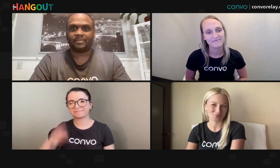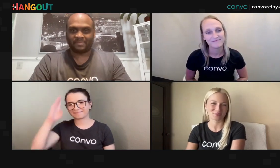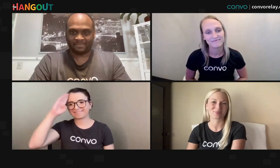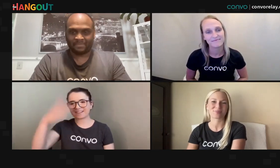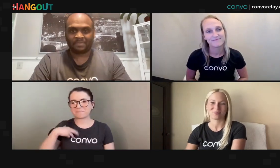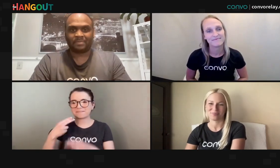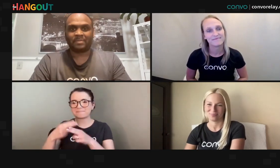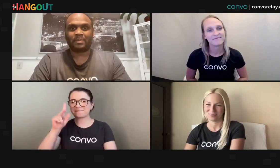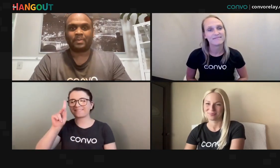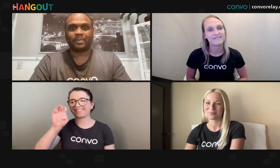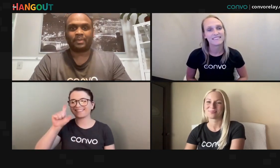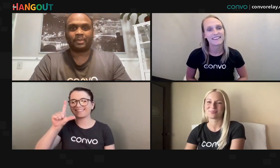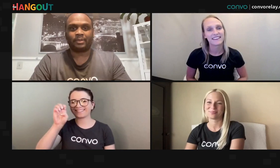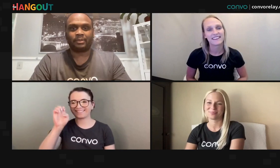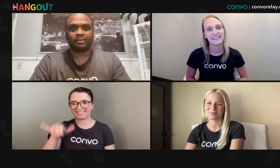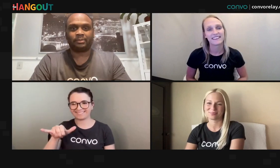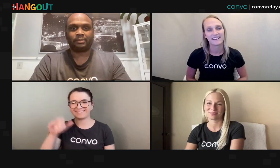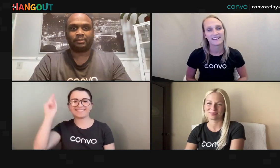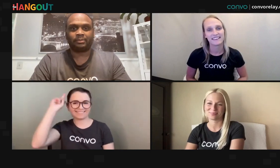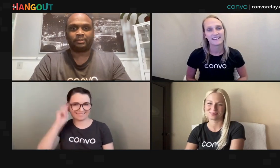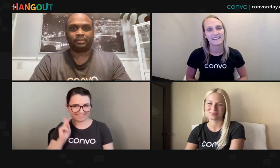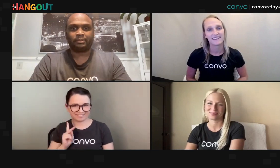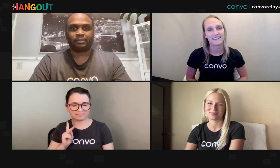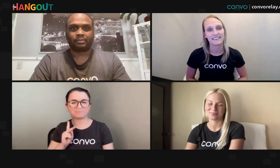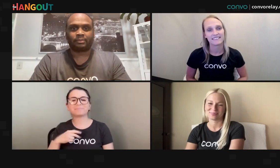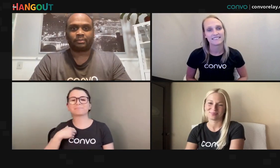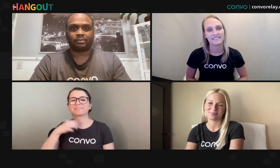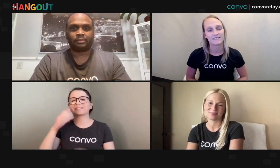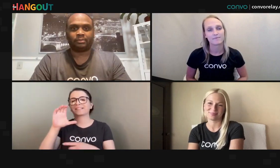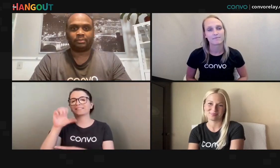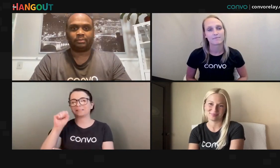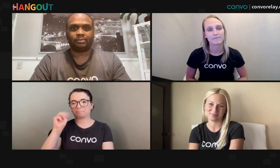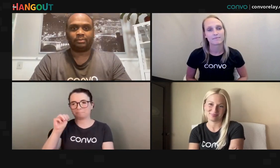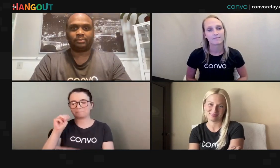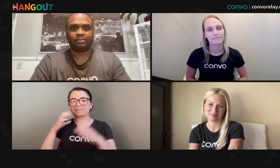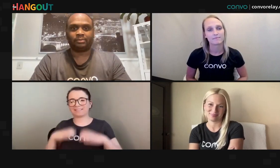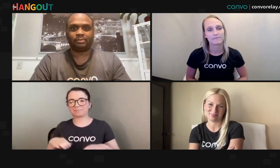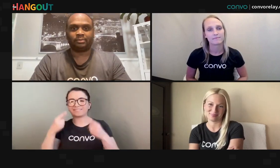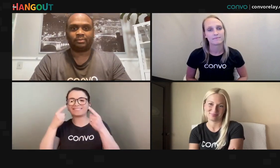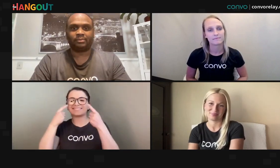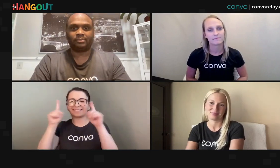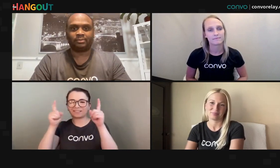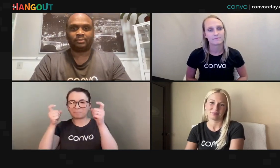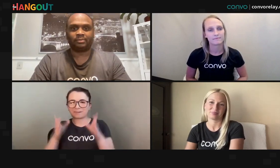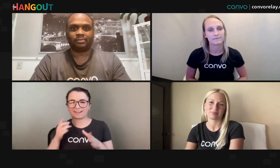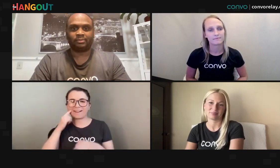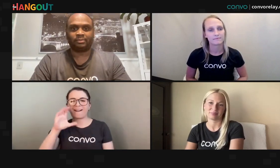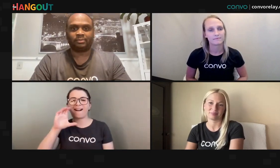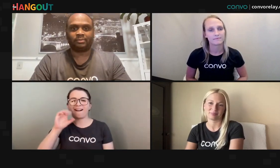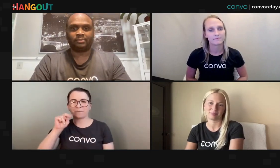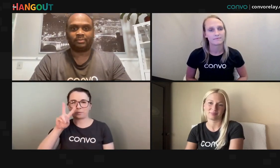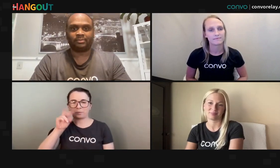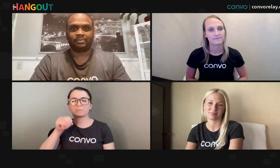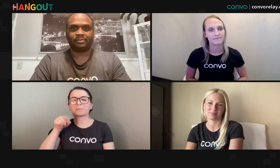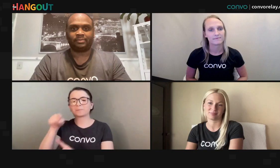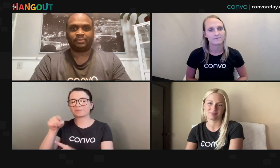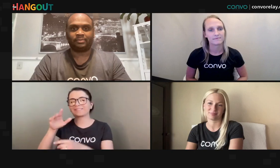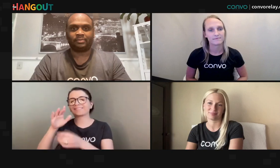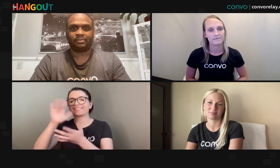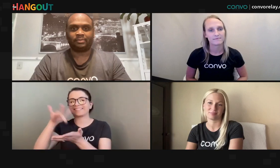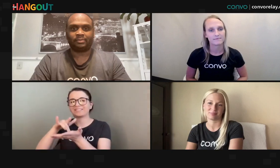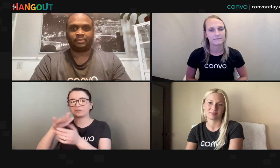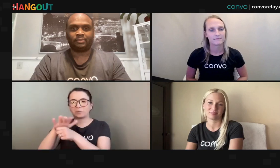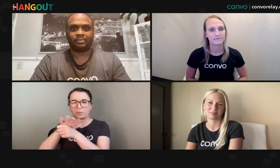region. Hi, my name is Kelsey. This is my sign name. I'm a CSM, Customer Success Manager